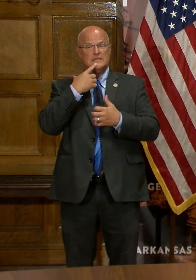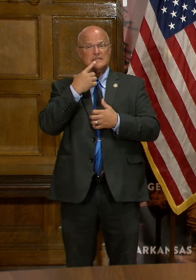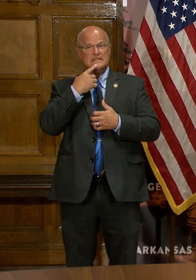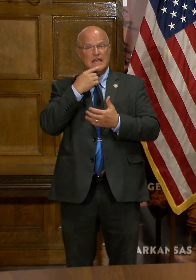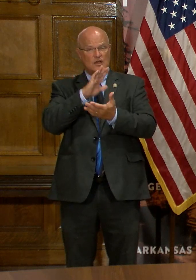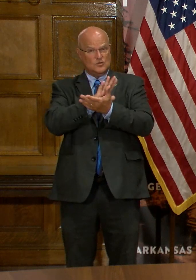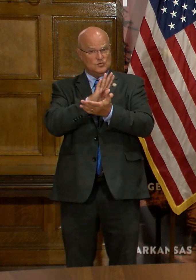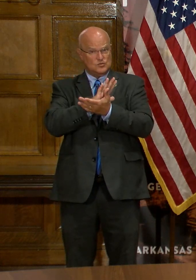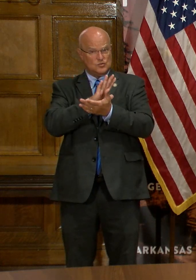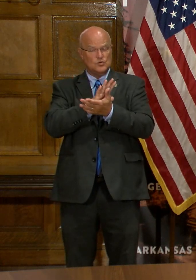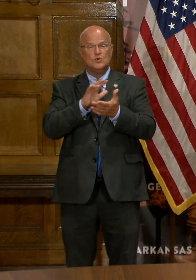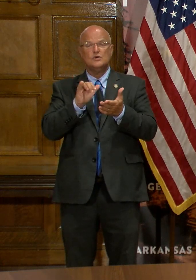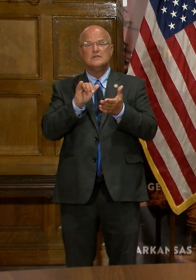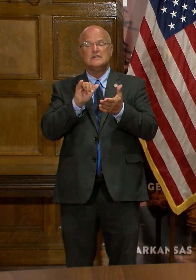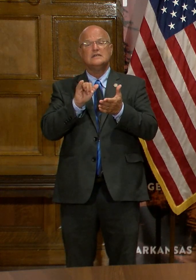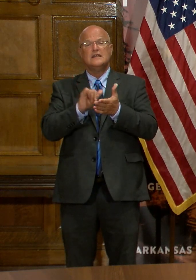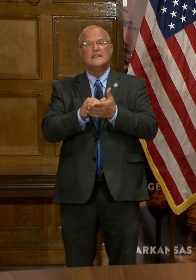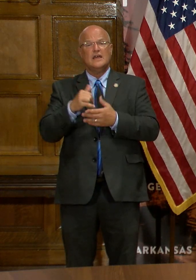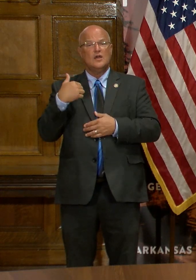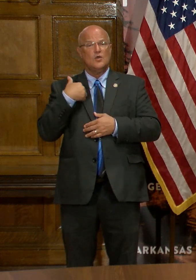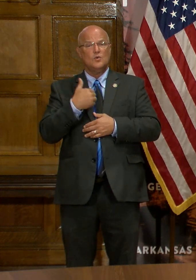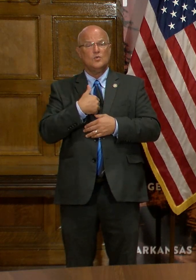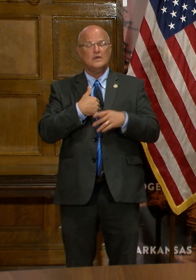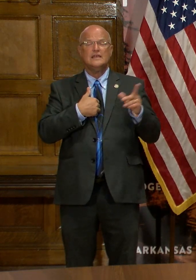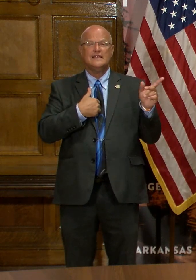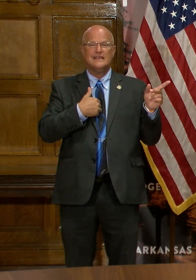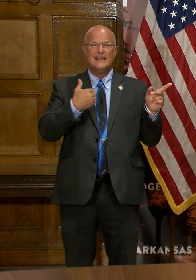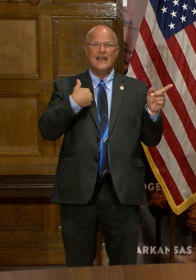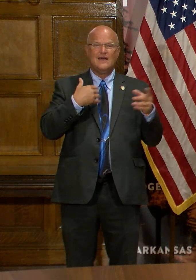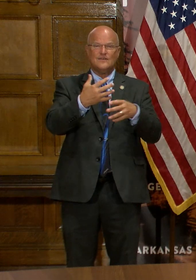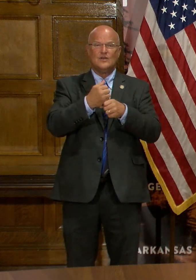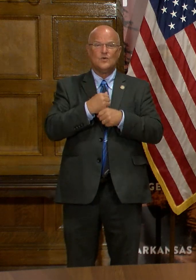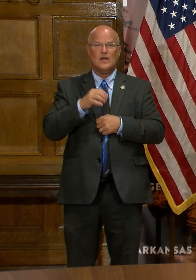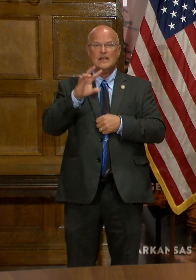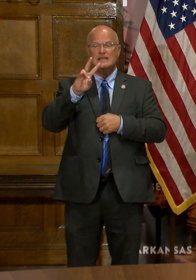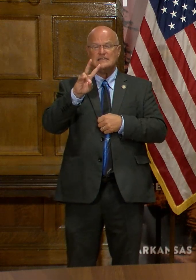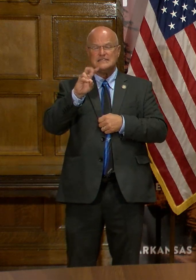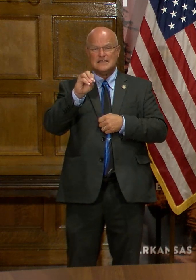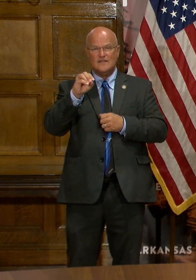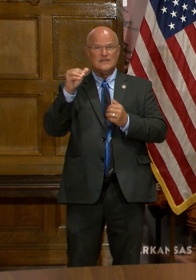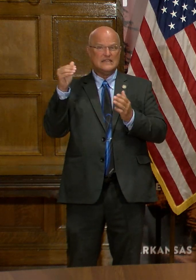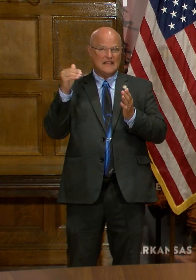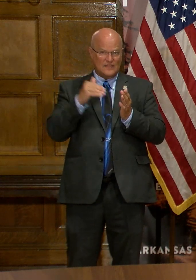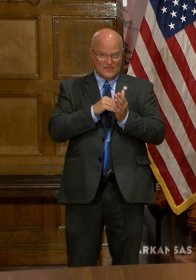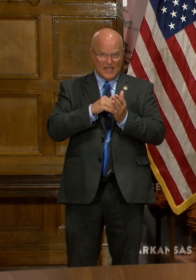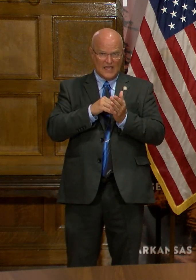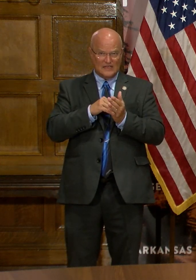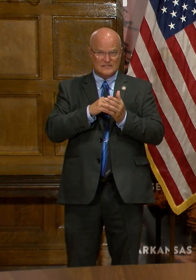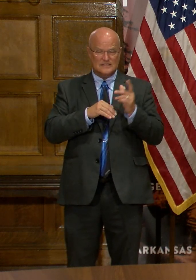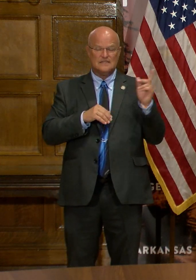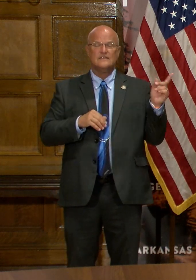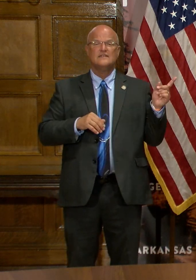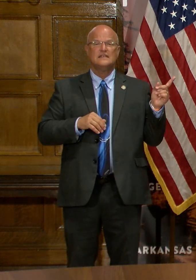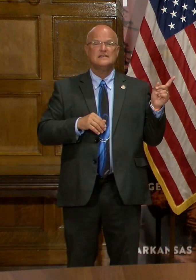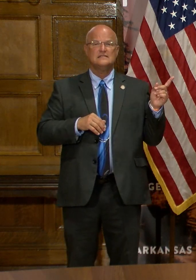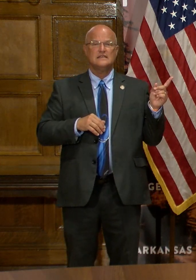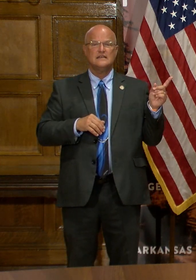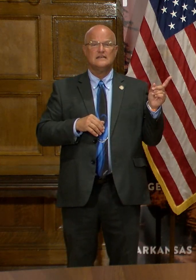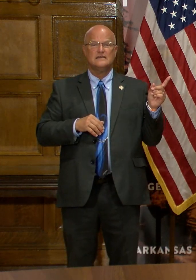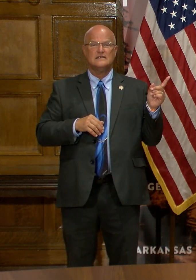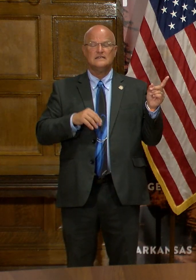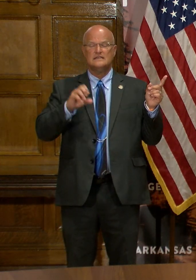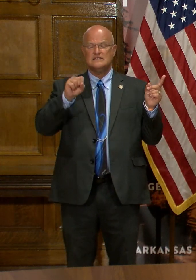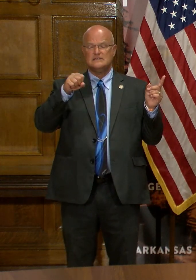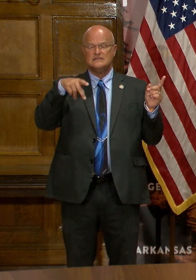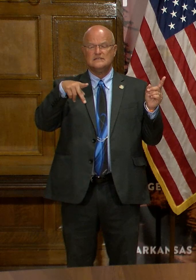on the schools that we have acquired 70,000 of these